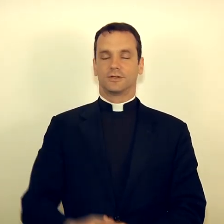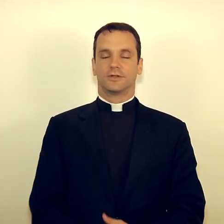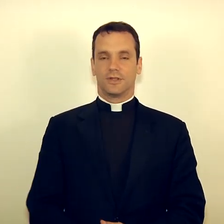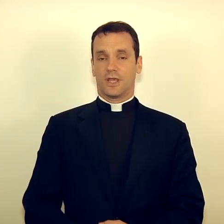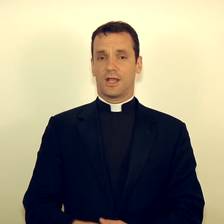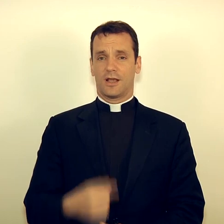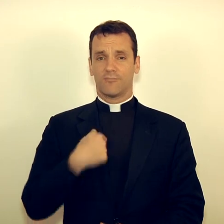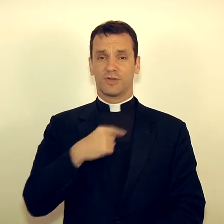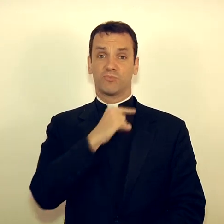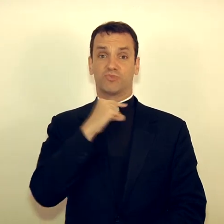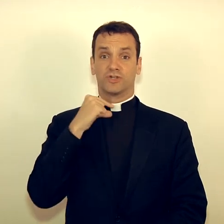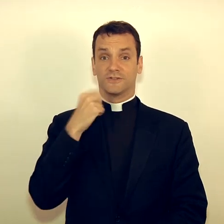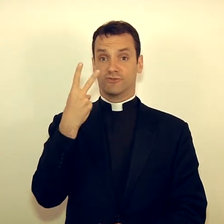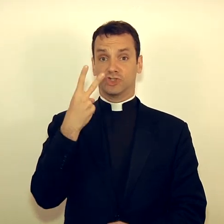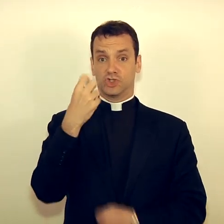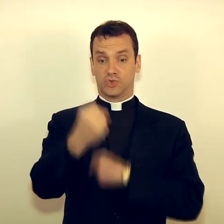name sign.